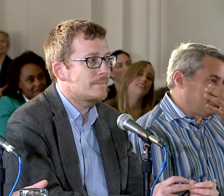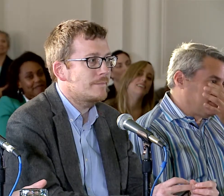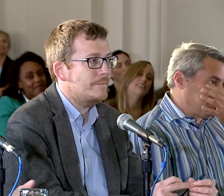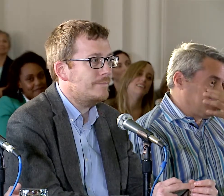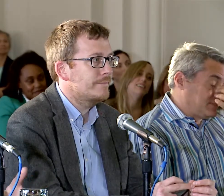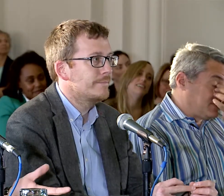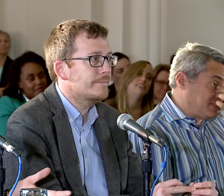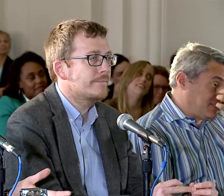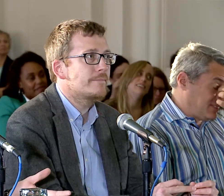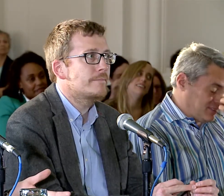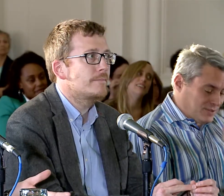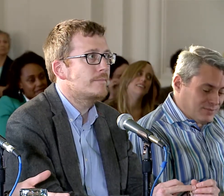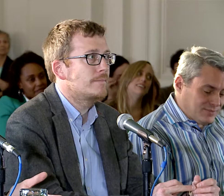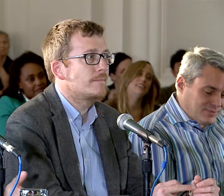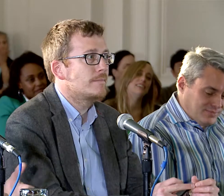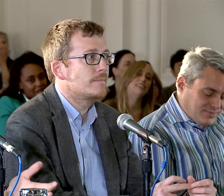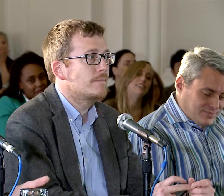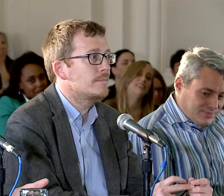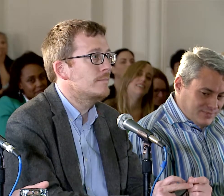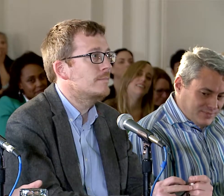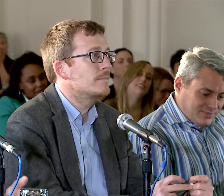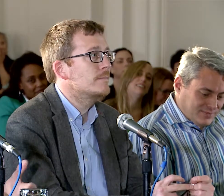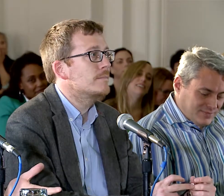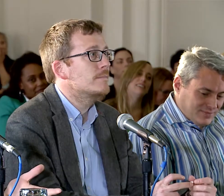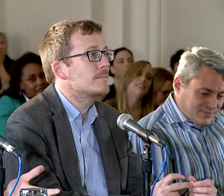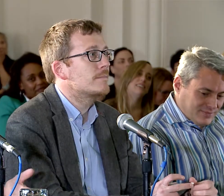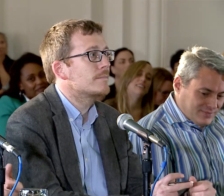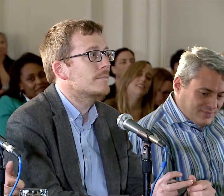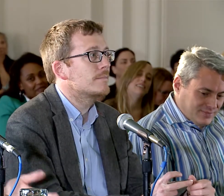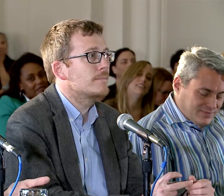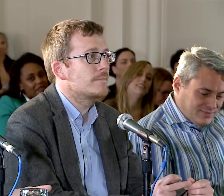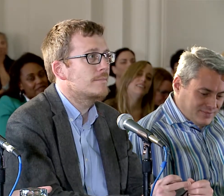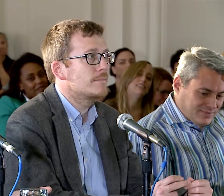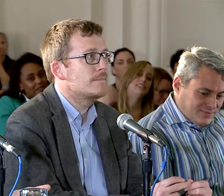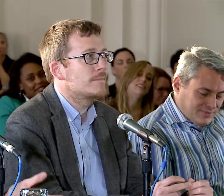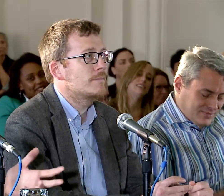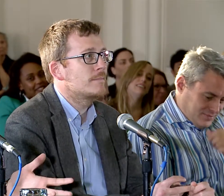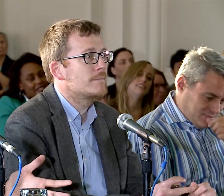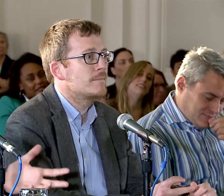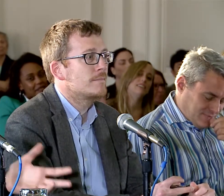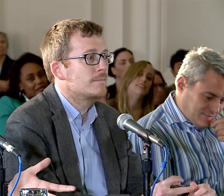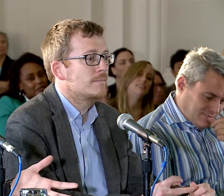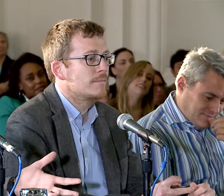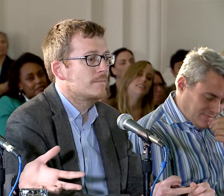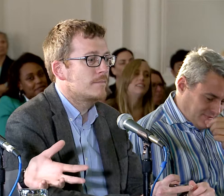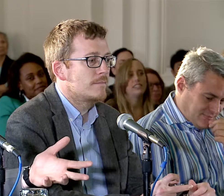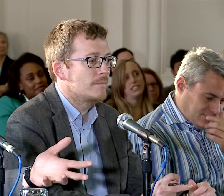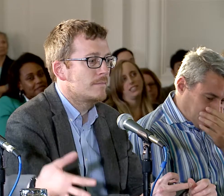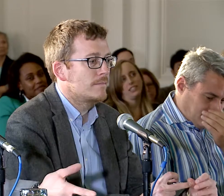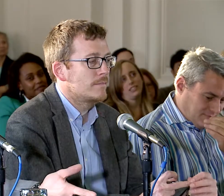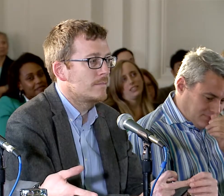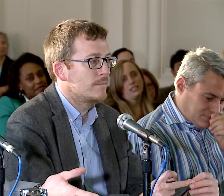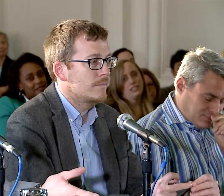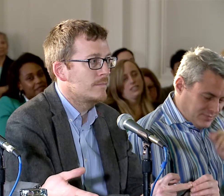are expensive. You've got an on-site physical plant. You've got electrical costs, and then I'm wondering, would it work here in Michigan, where now you've got to transport these